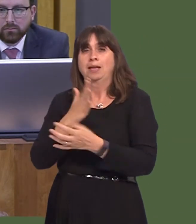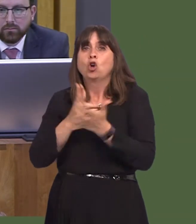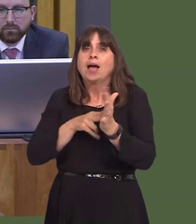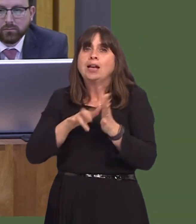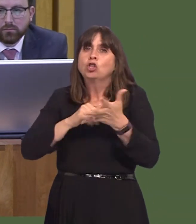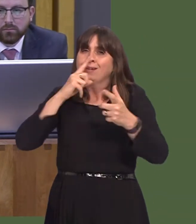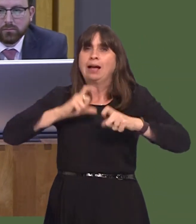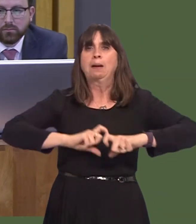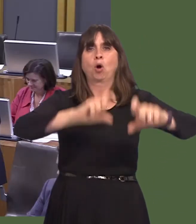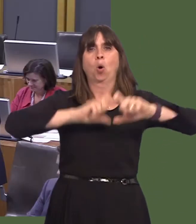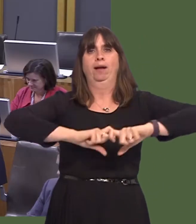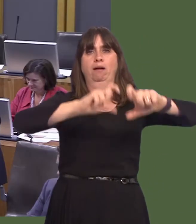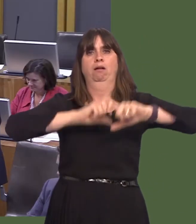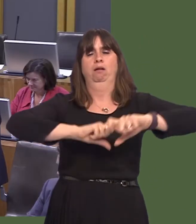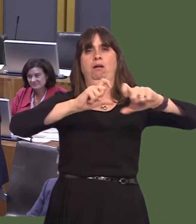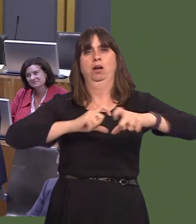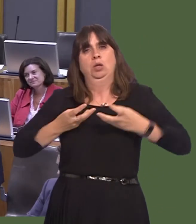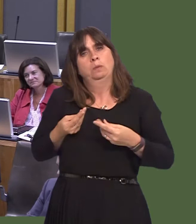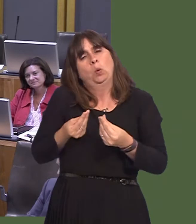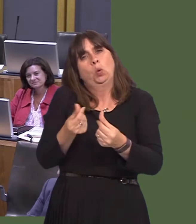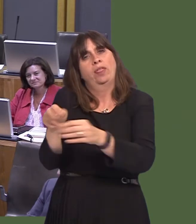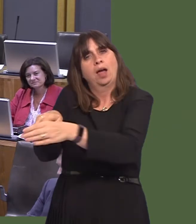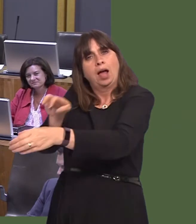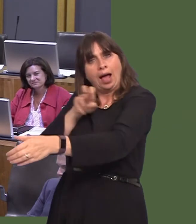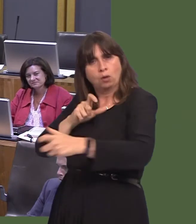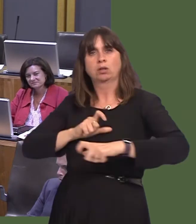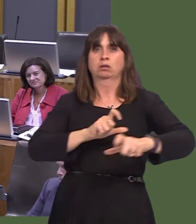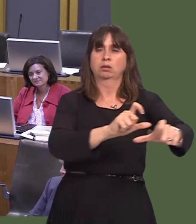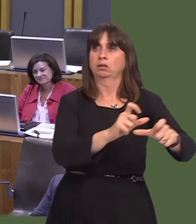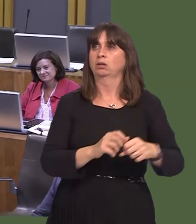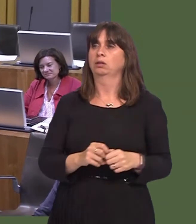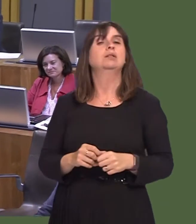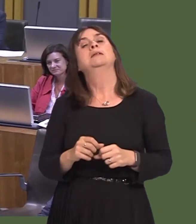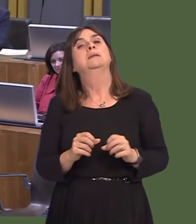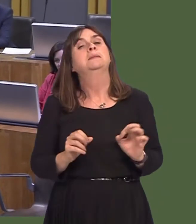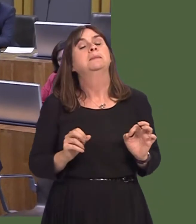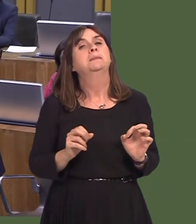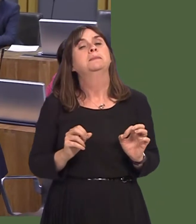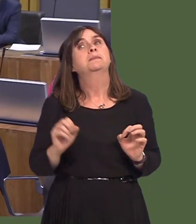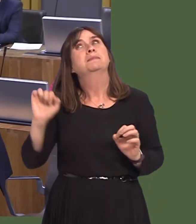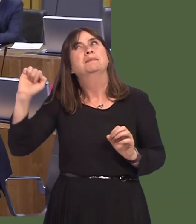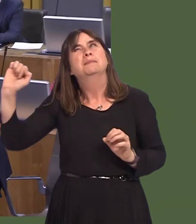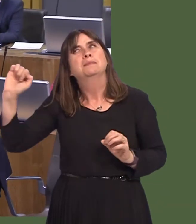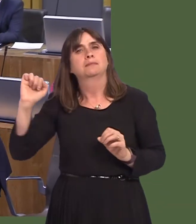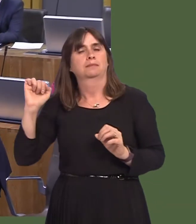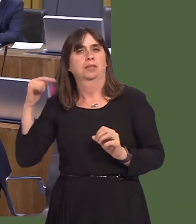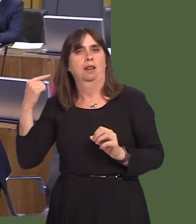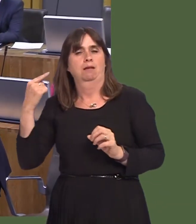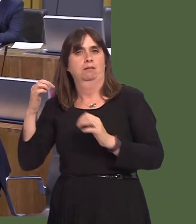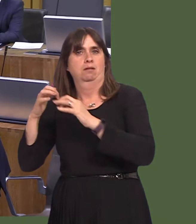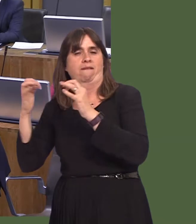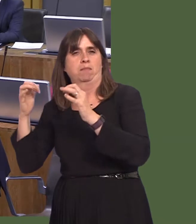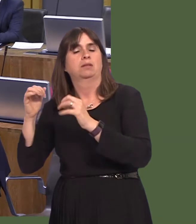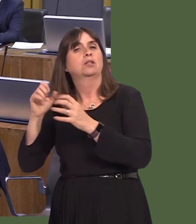like the NHS in Wales? The problem we have is that we don't have a sensible government in